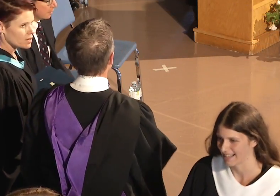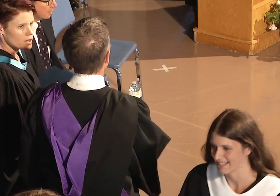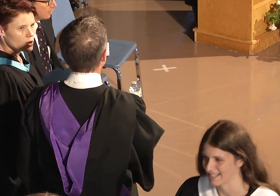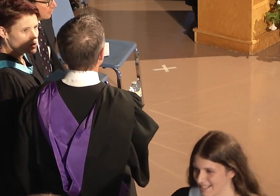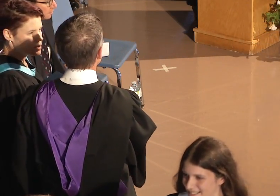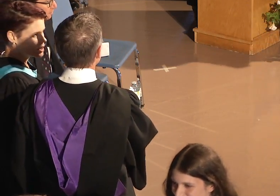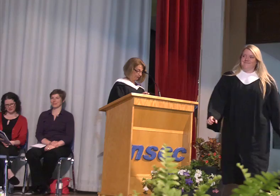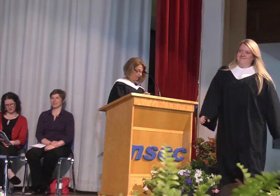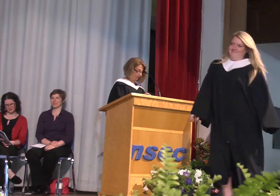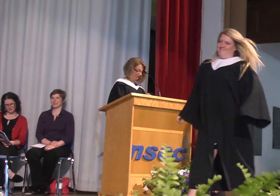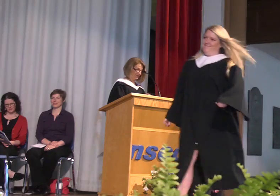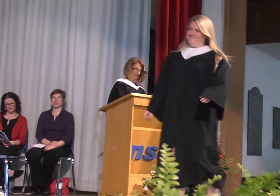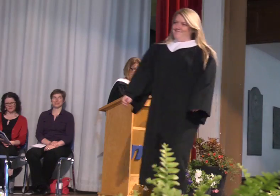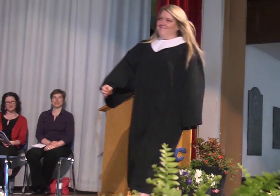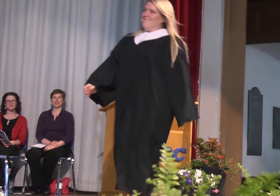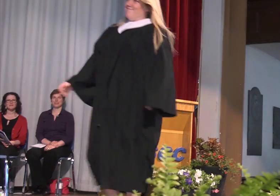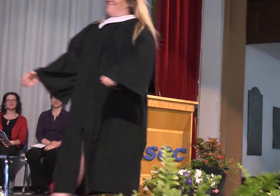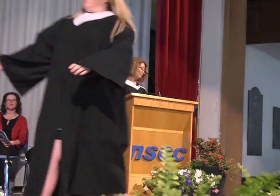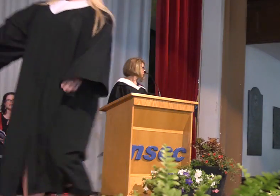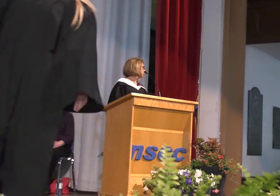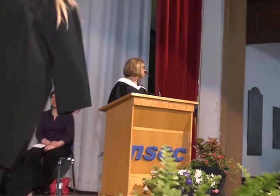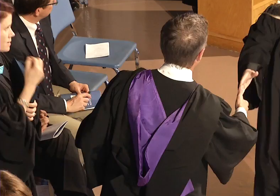Courtney Garnett.